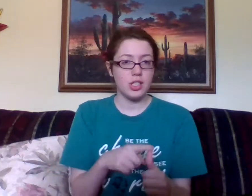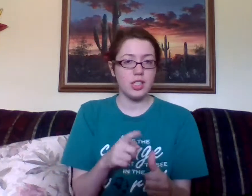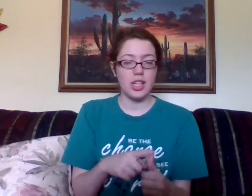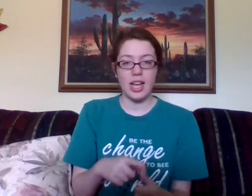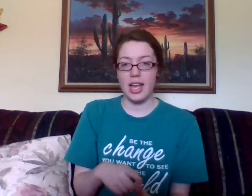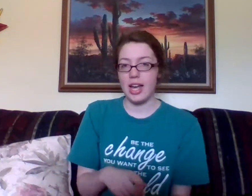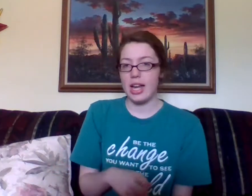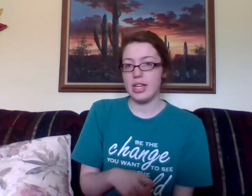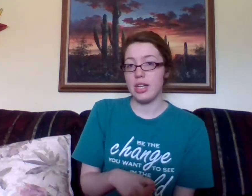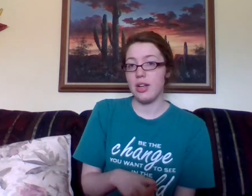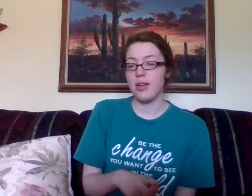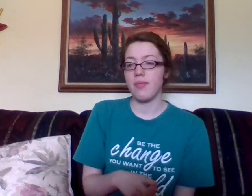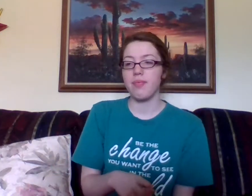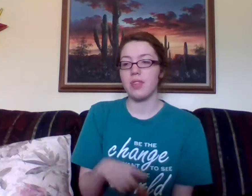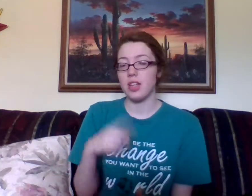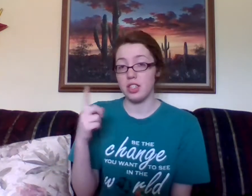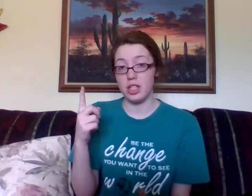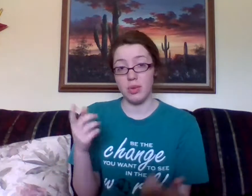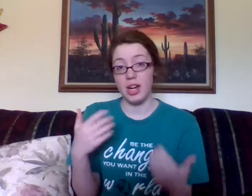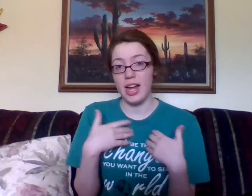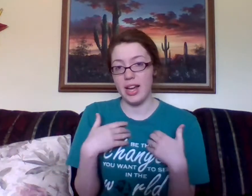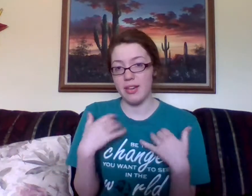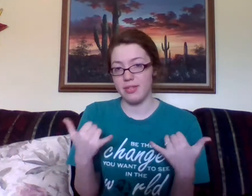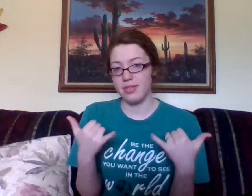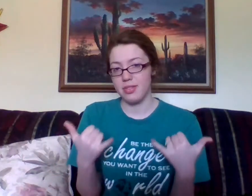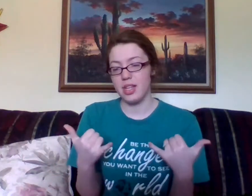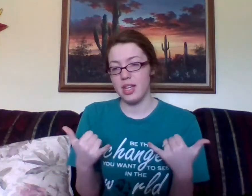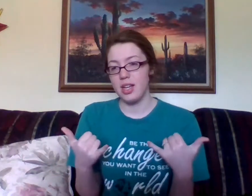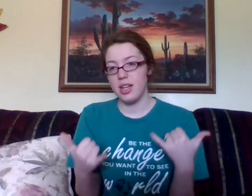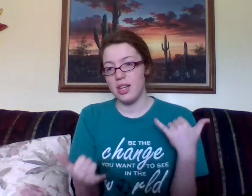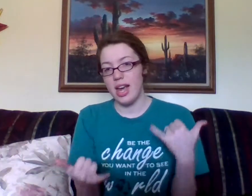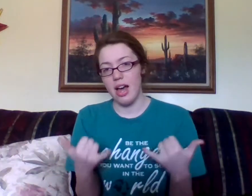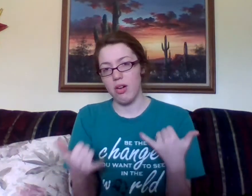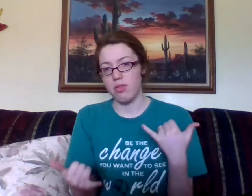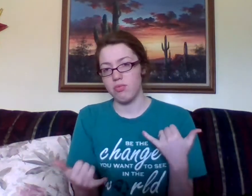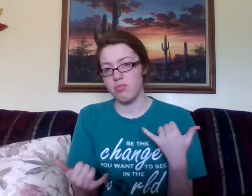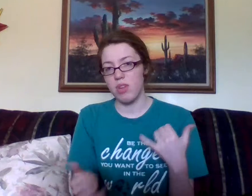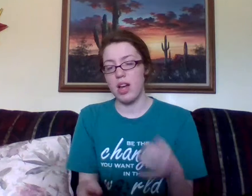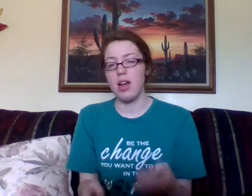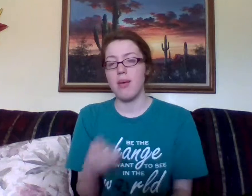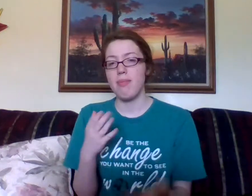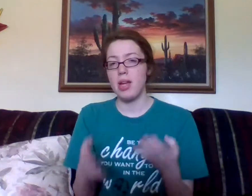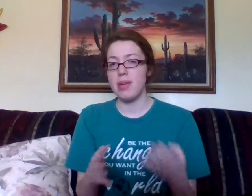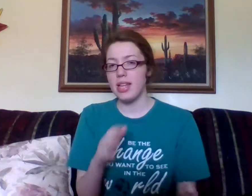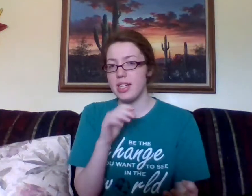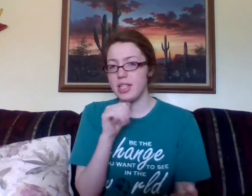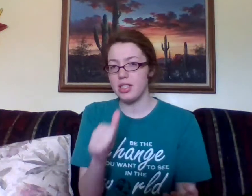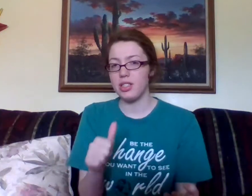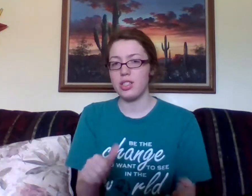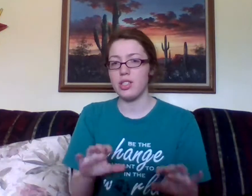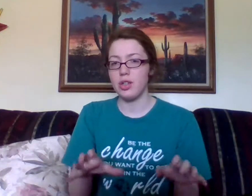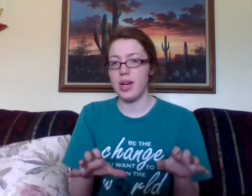first, and honestly the one I have now, maybe they didn't do